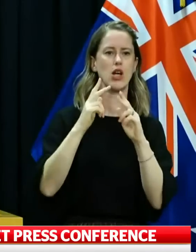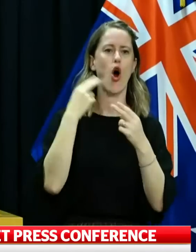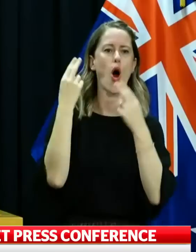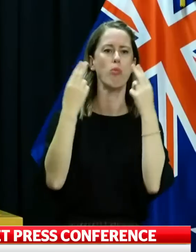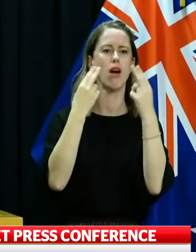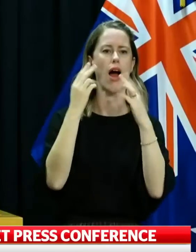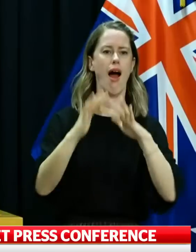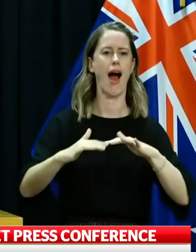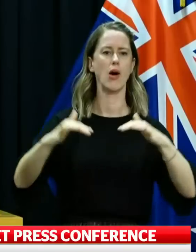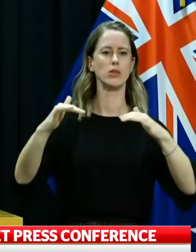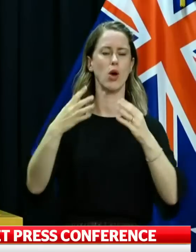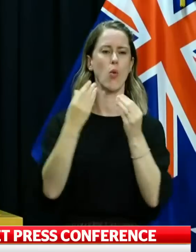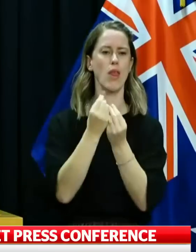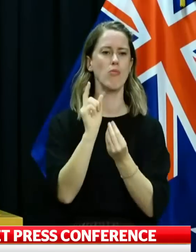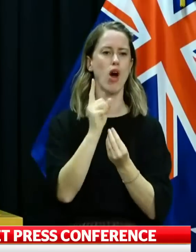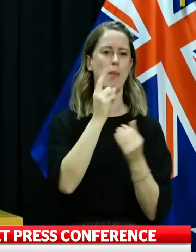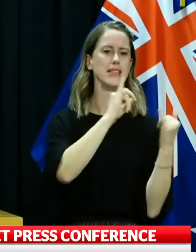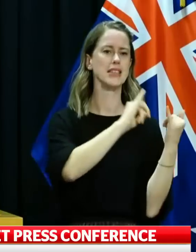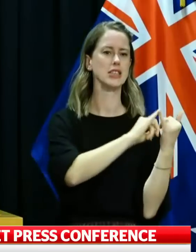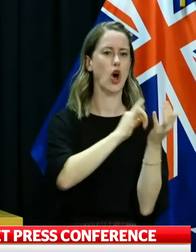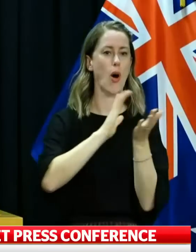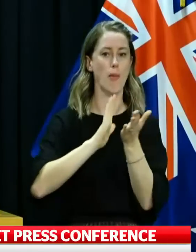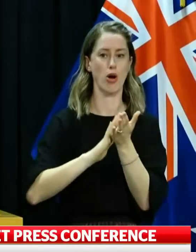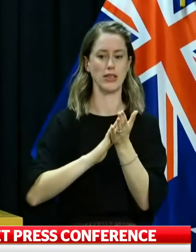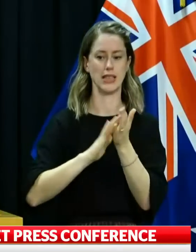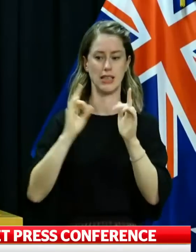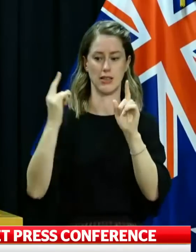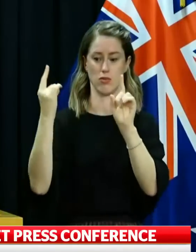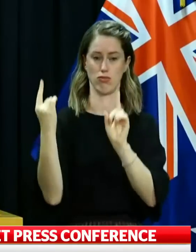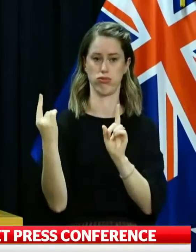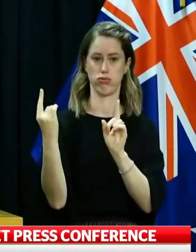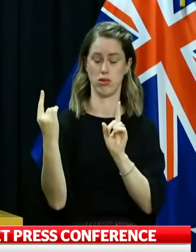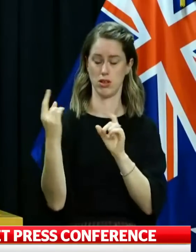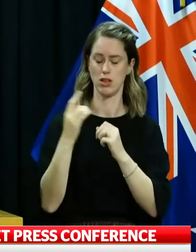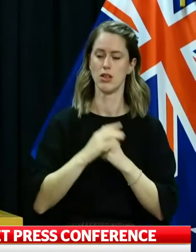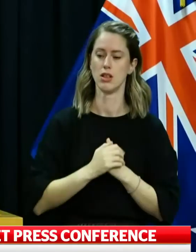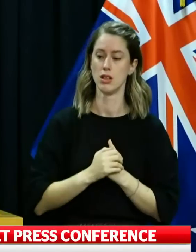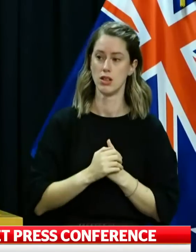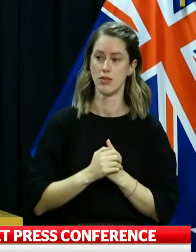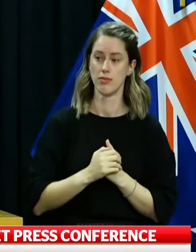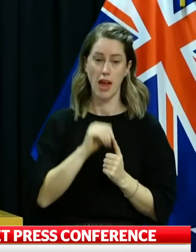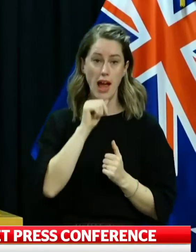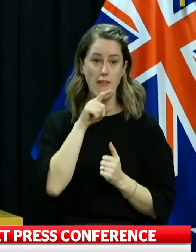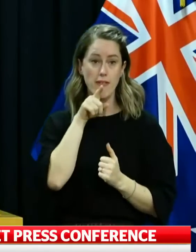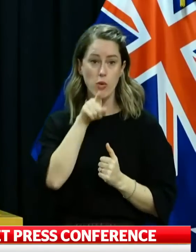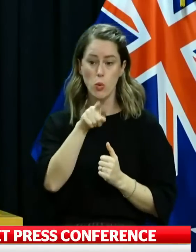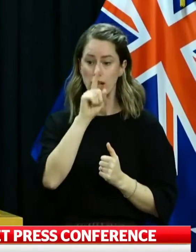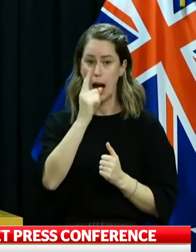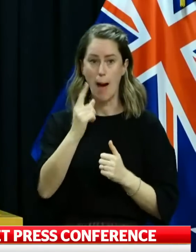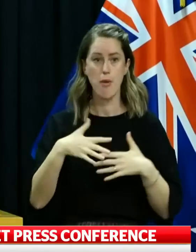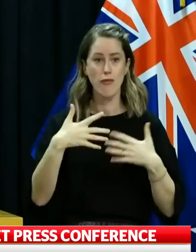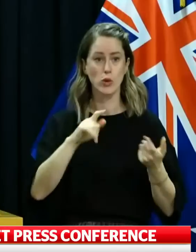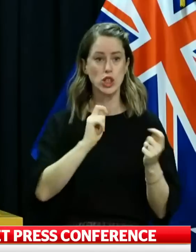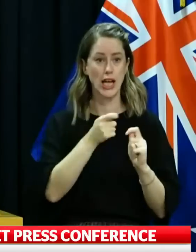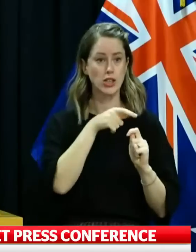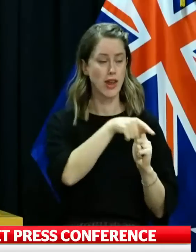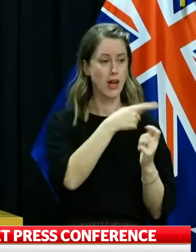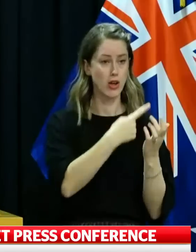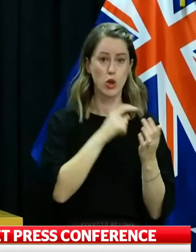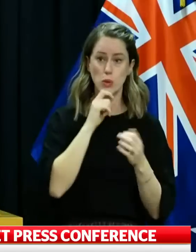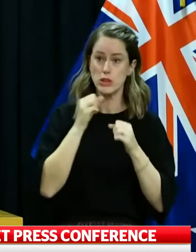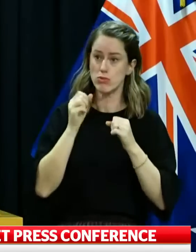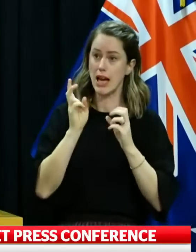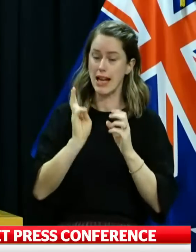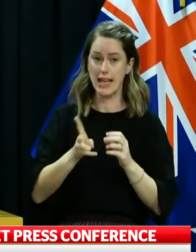with Prime Minister Scott Morrison just a few metres away from you. If push comes to shove, if you don't get your way, will you be willing to go as hard as you were